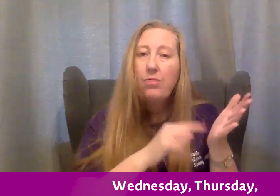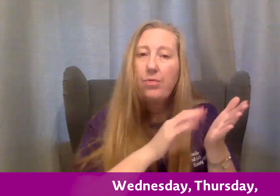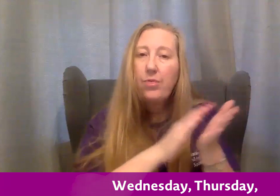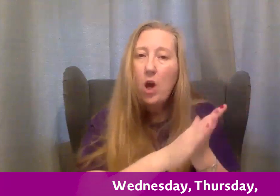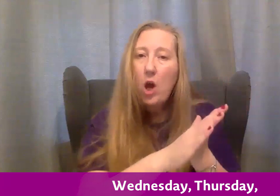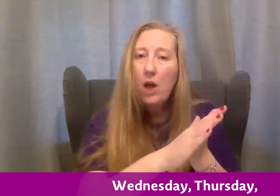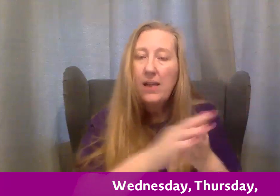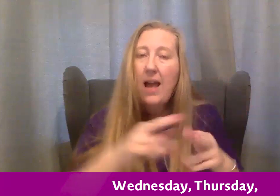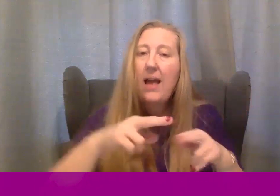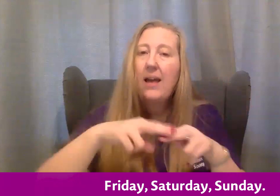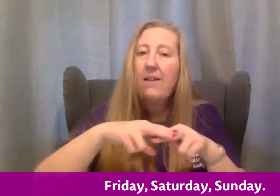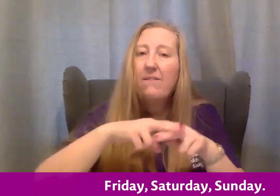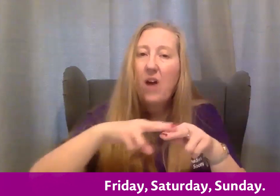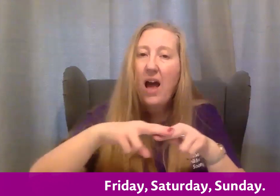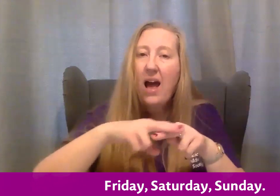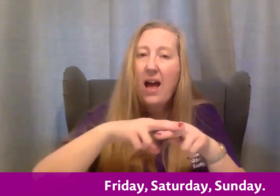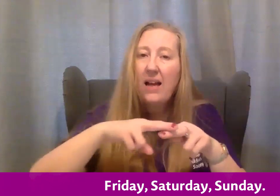thursday friday